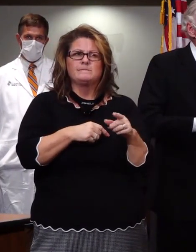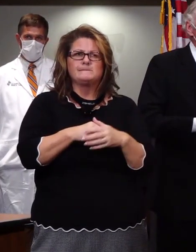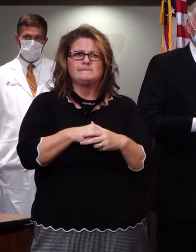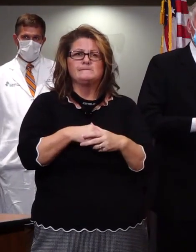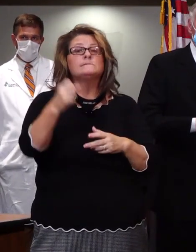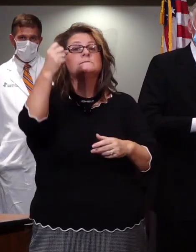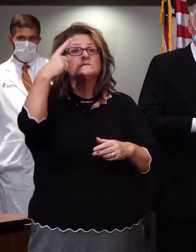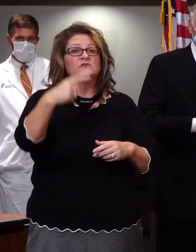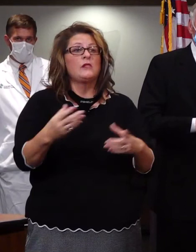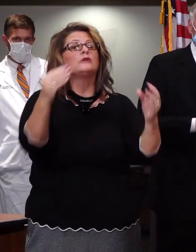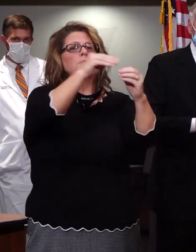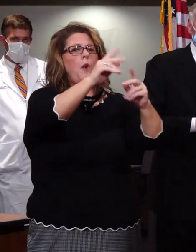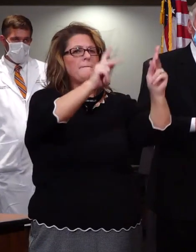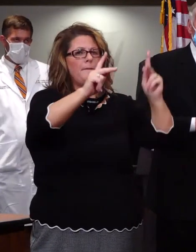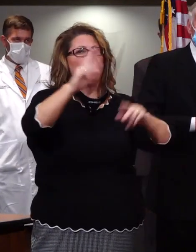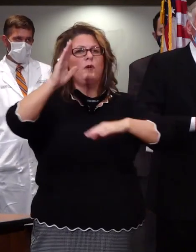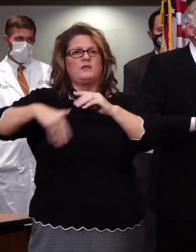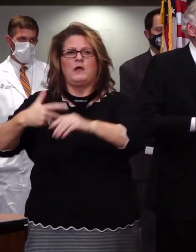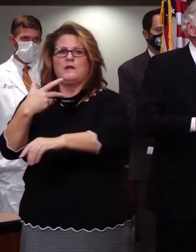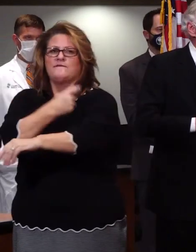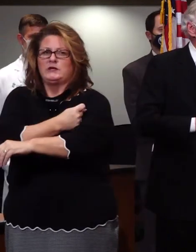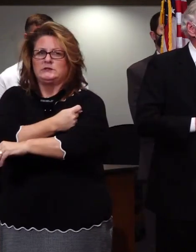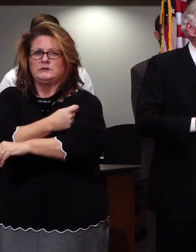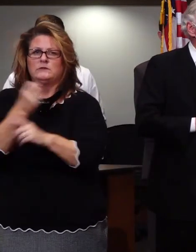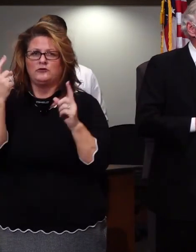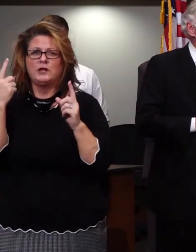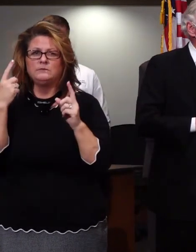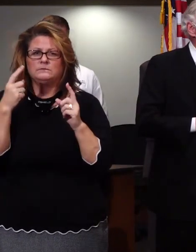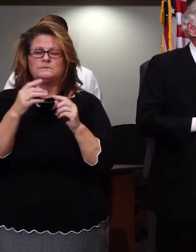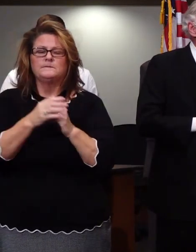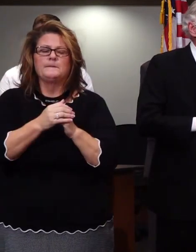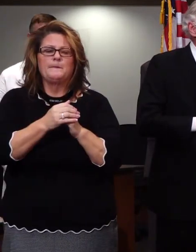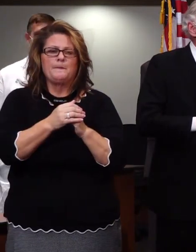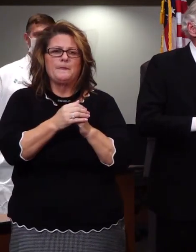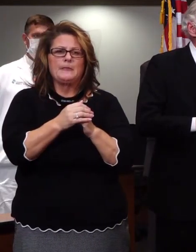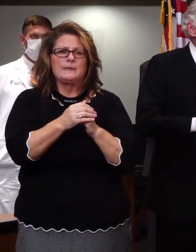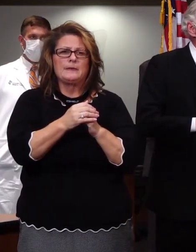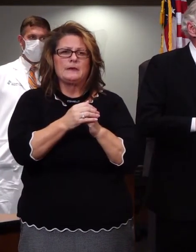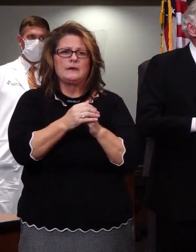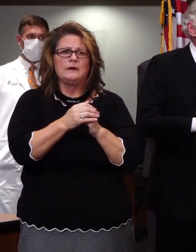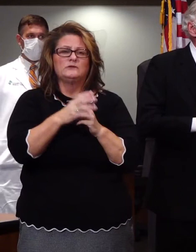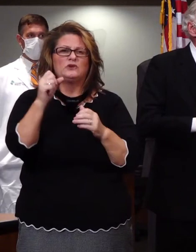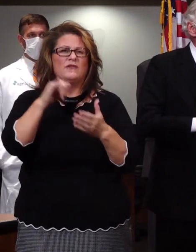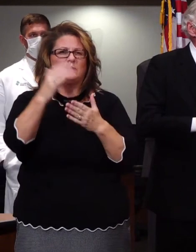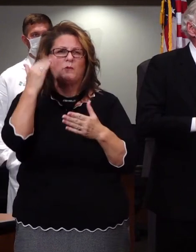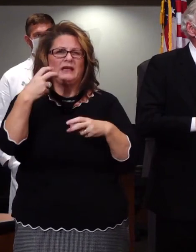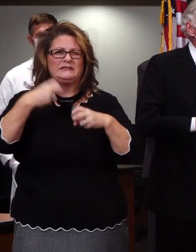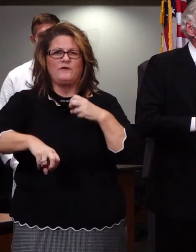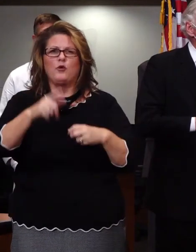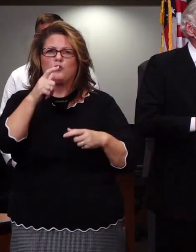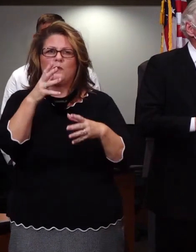enough supply, and this is why there's the need for those difficult decisions about who will get it